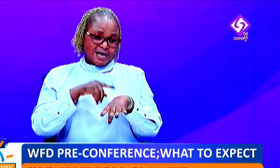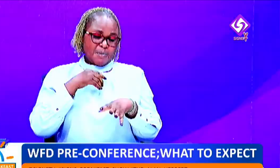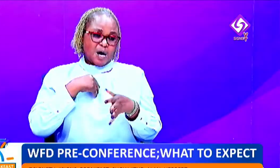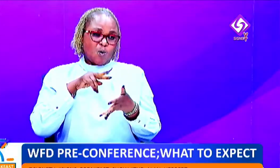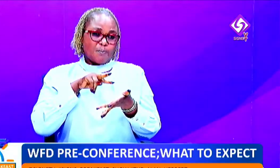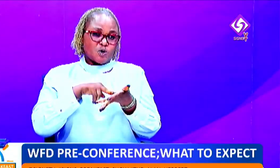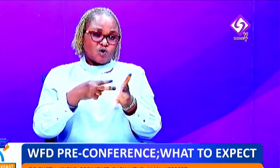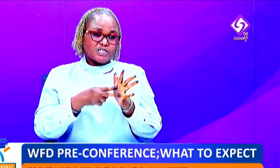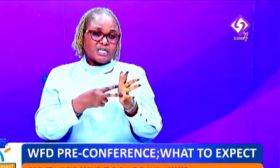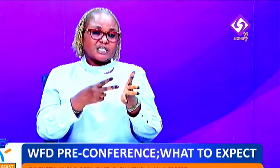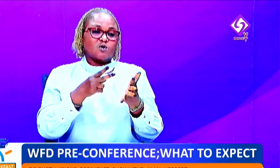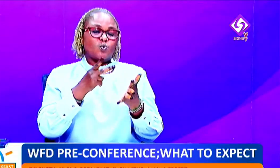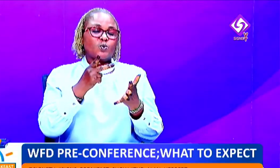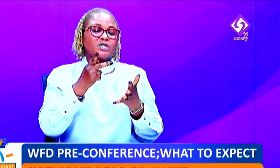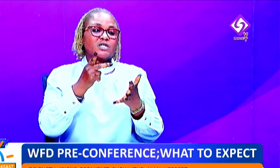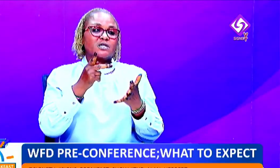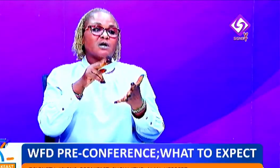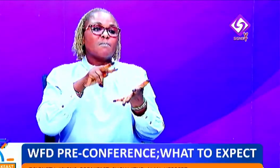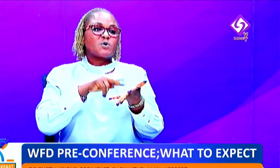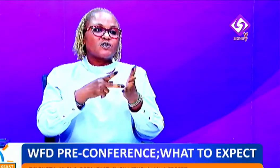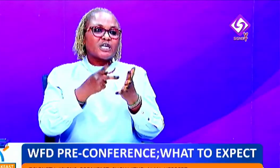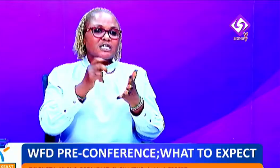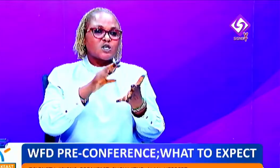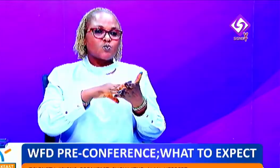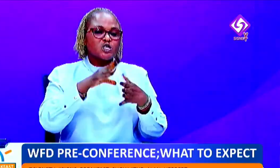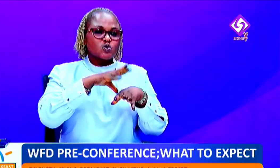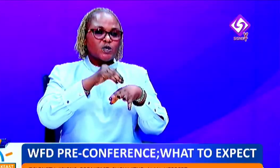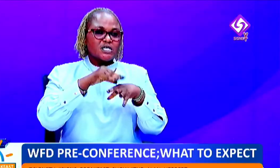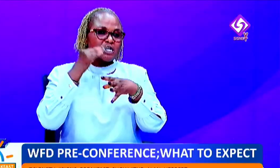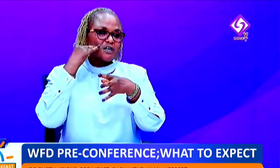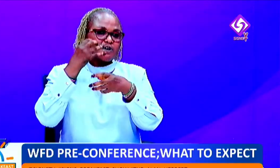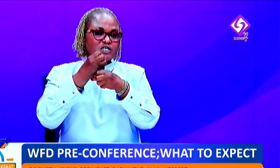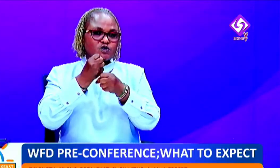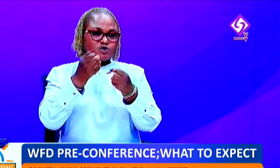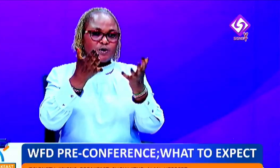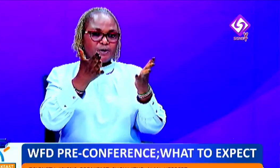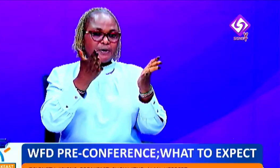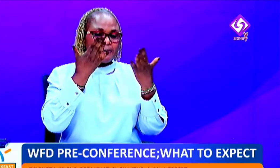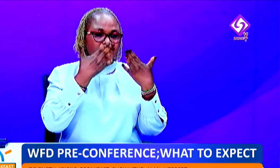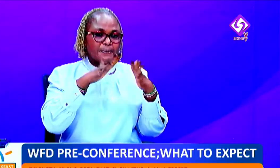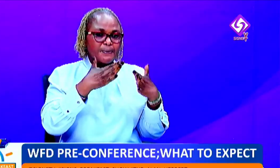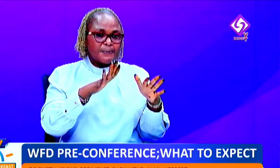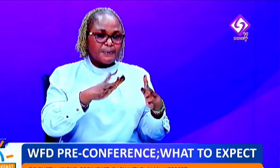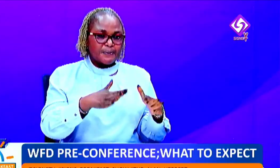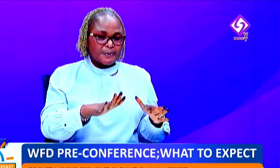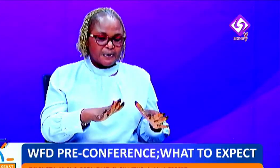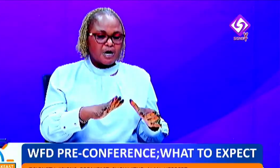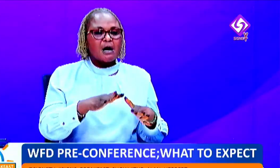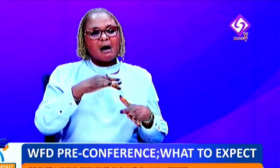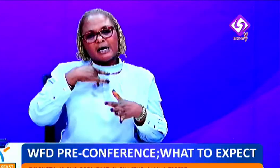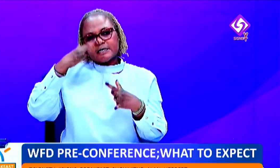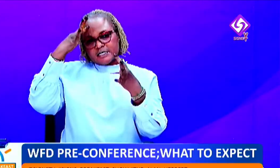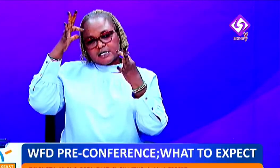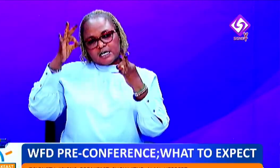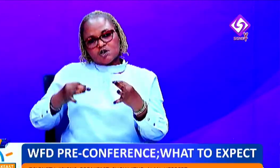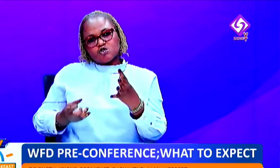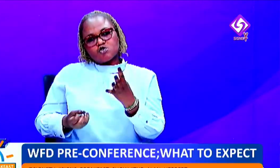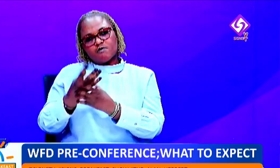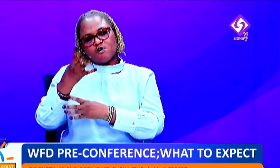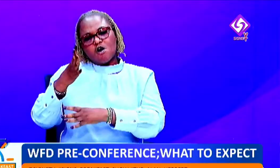not support me. They felt I was being political. So we had been doing a project at that time with the Swedish government